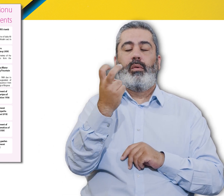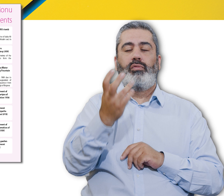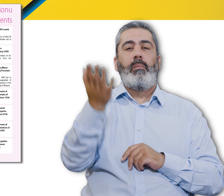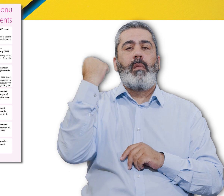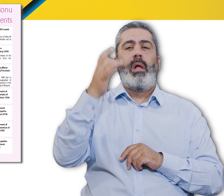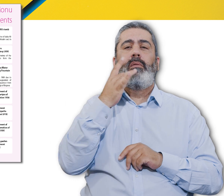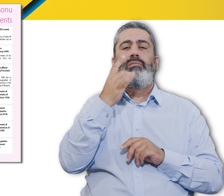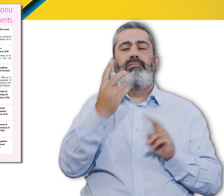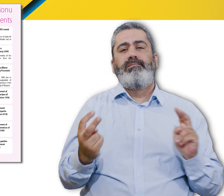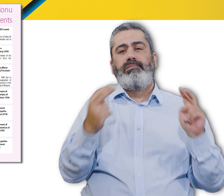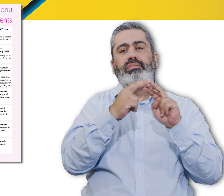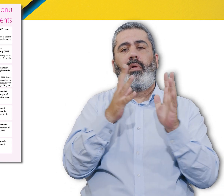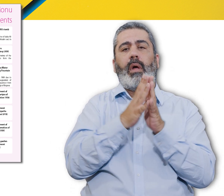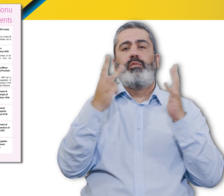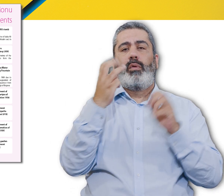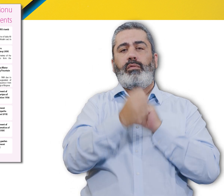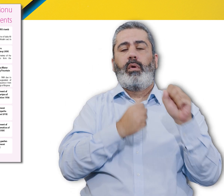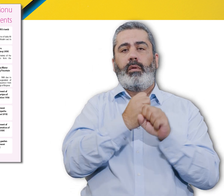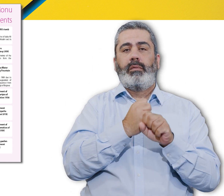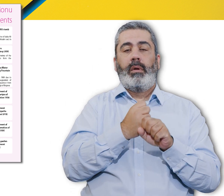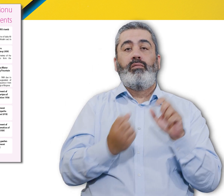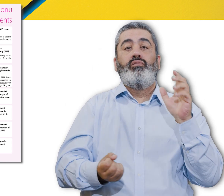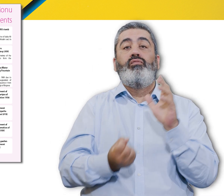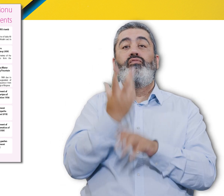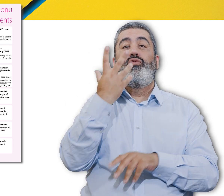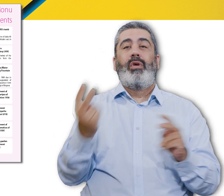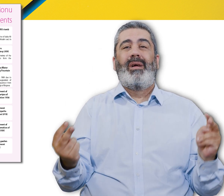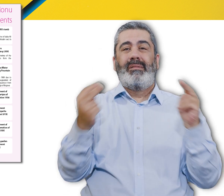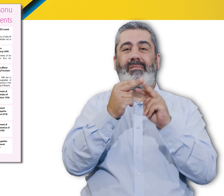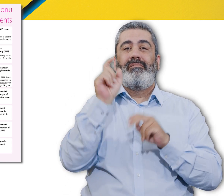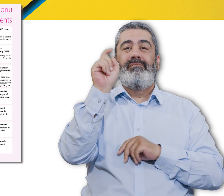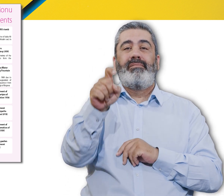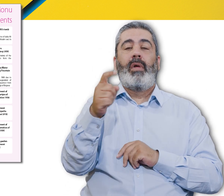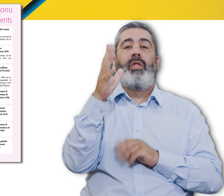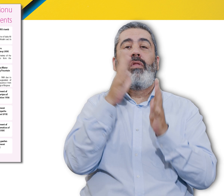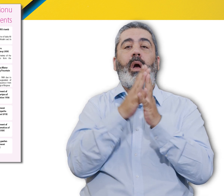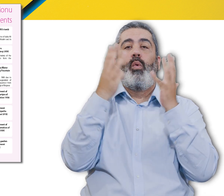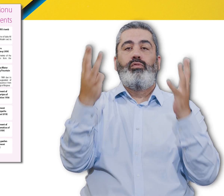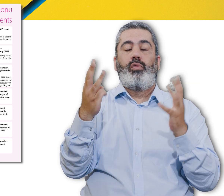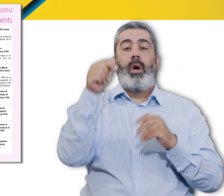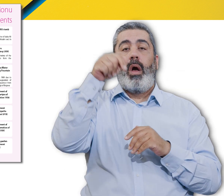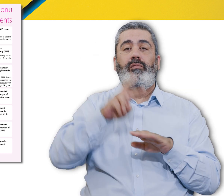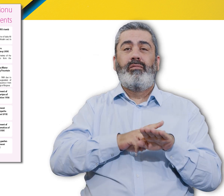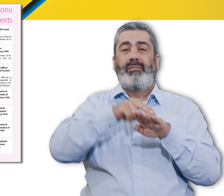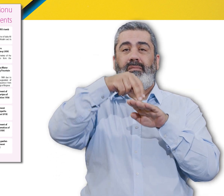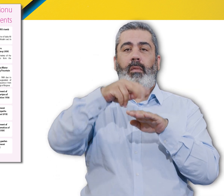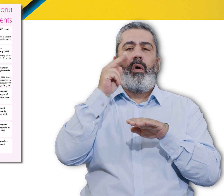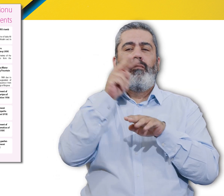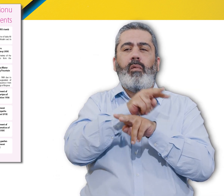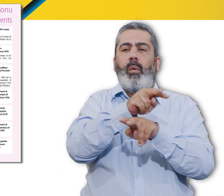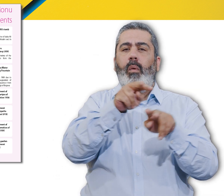18th century. New Hanging Bridge, number 18. Viewpoint to Mangum Quarter. Armored Doors,